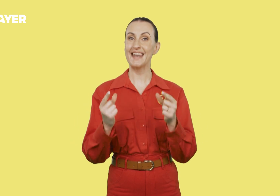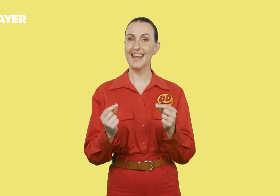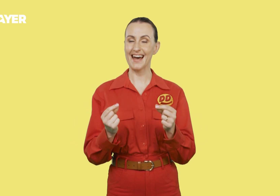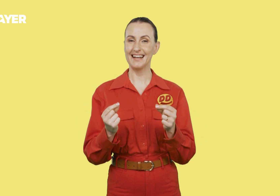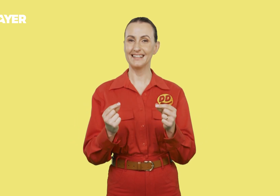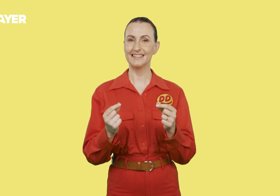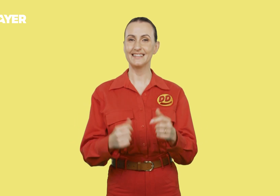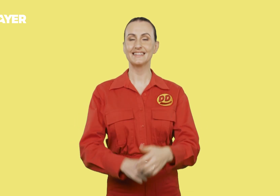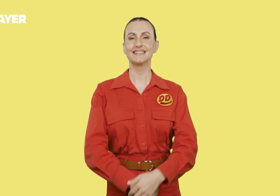Banana.